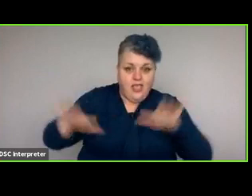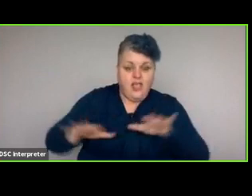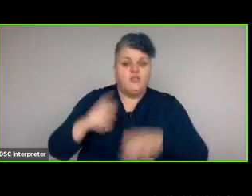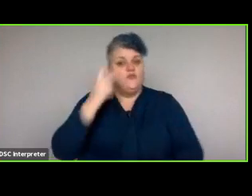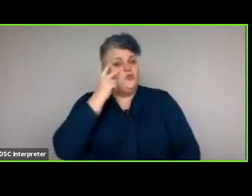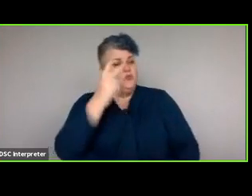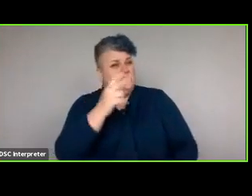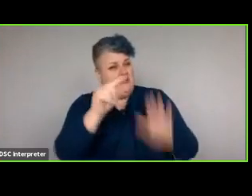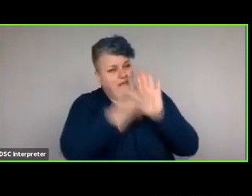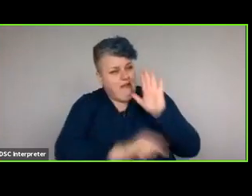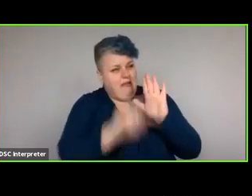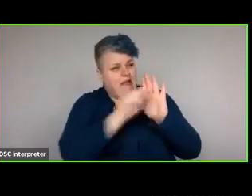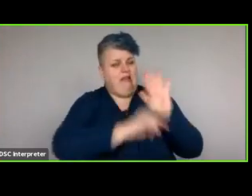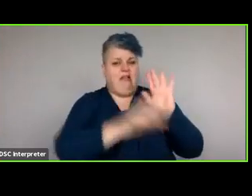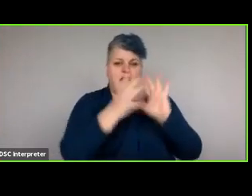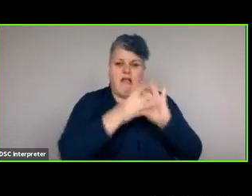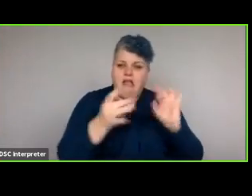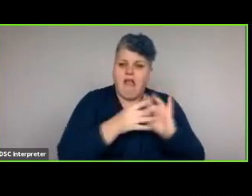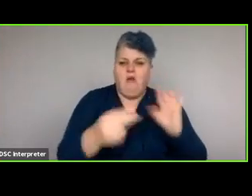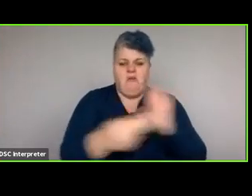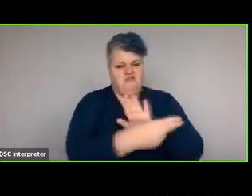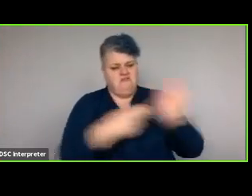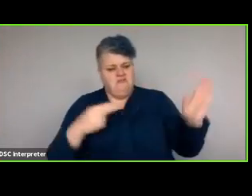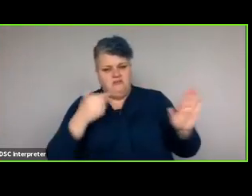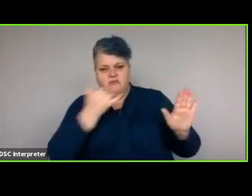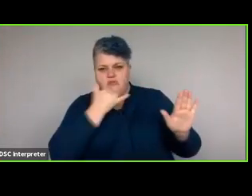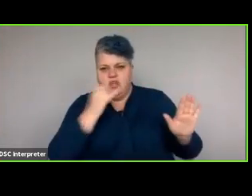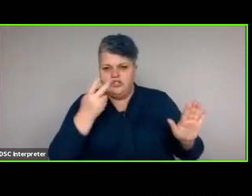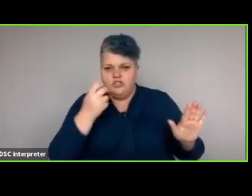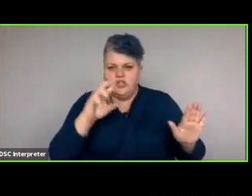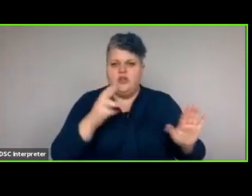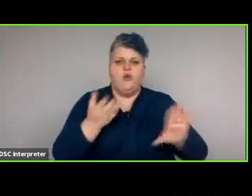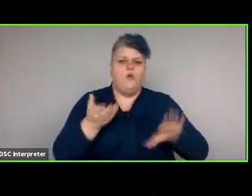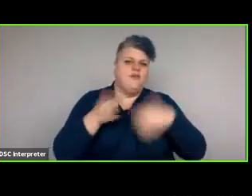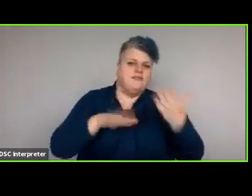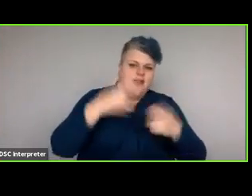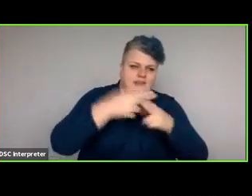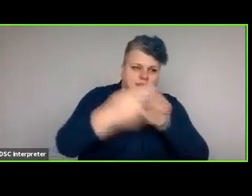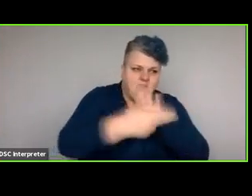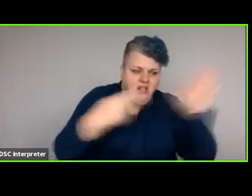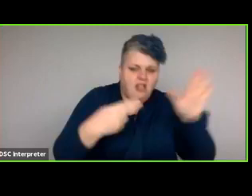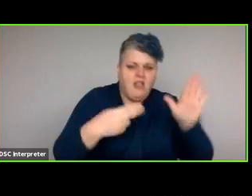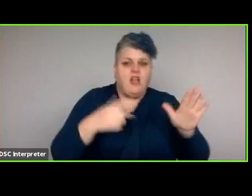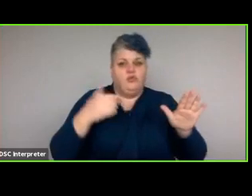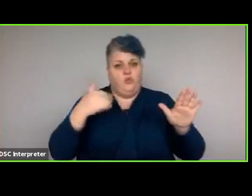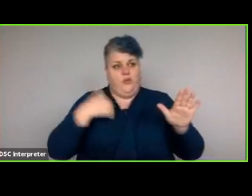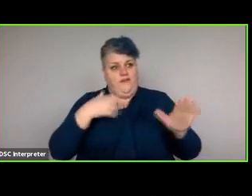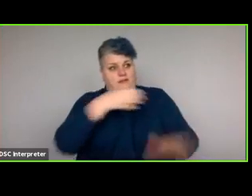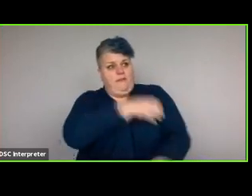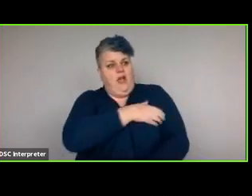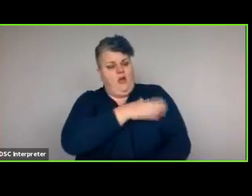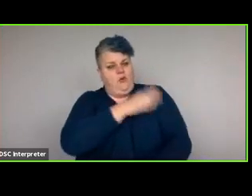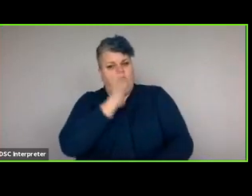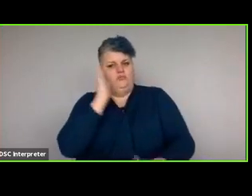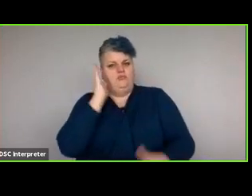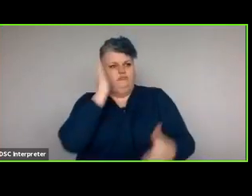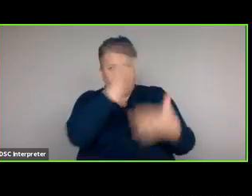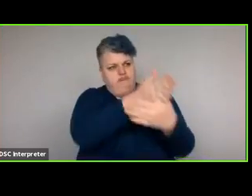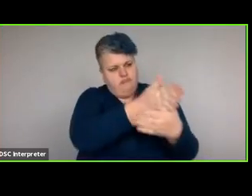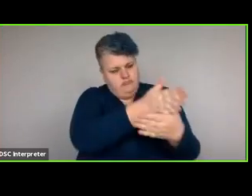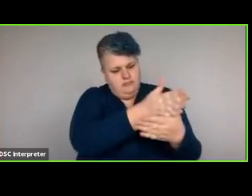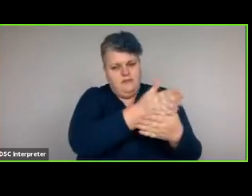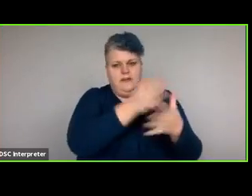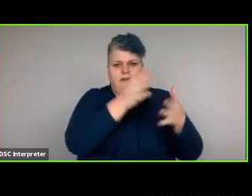comments or misgendering someone, or, using a dead name or something like that, and you have the capacity to step up, then do